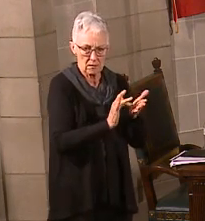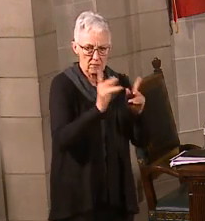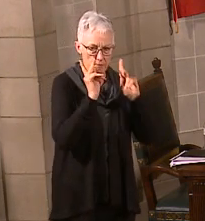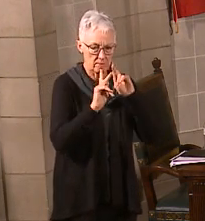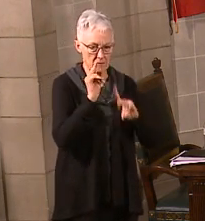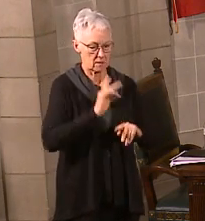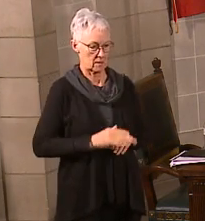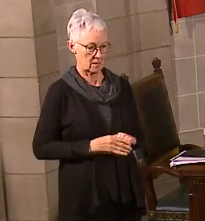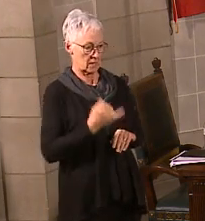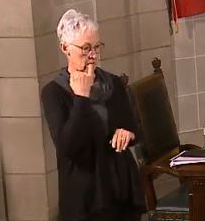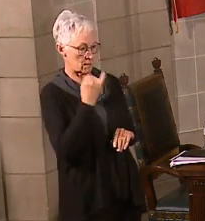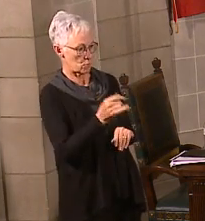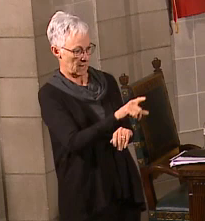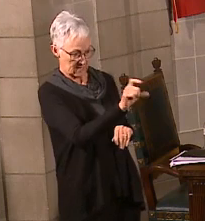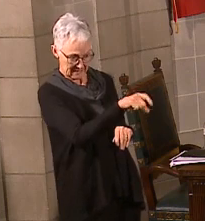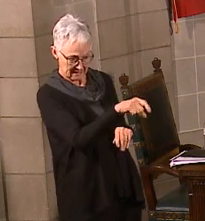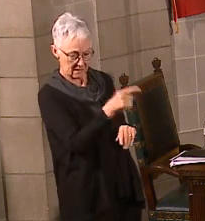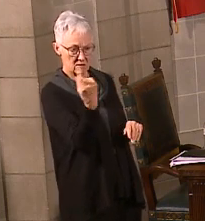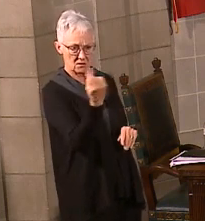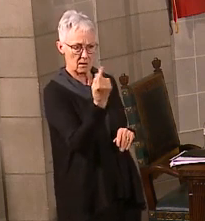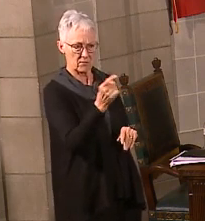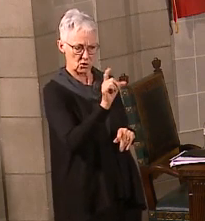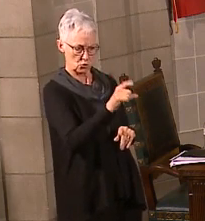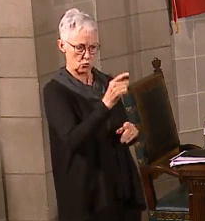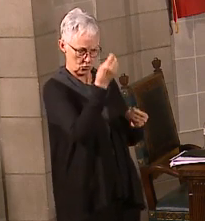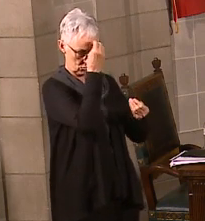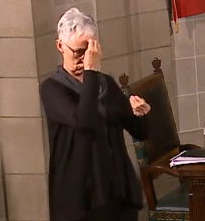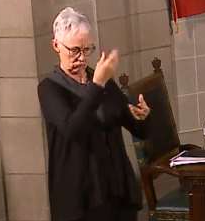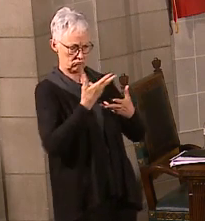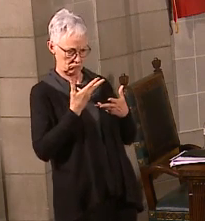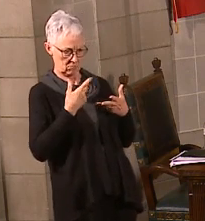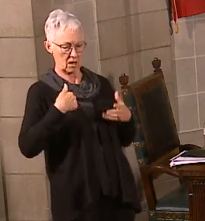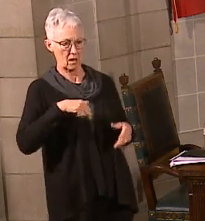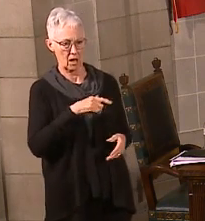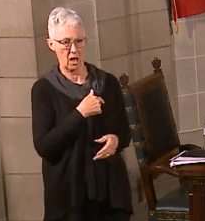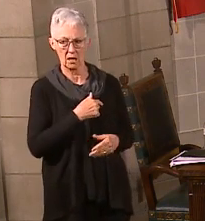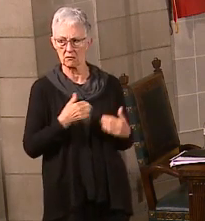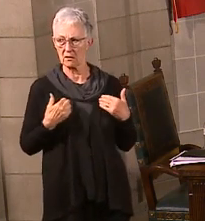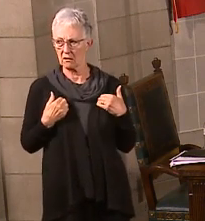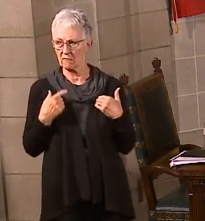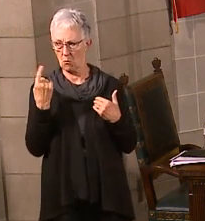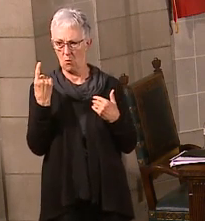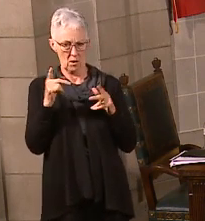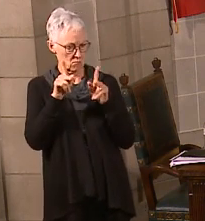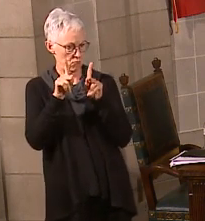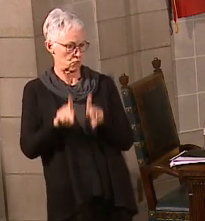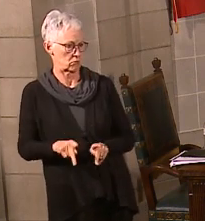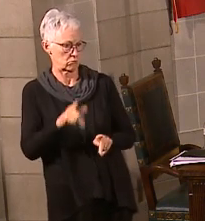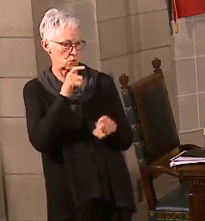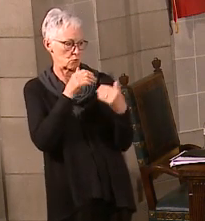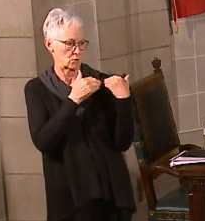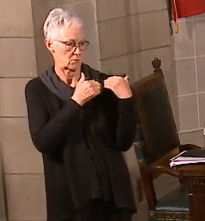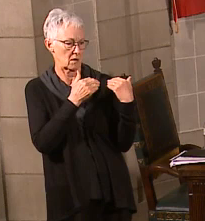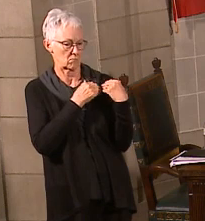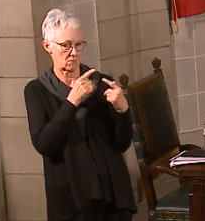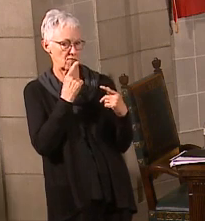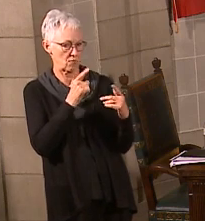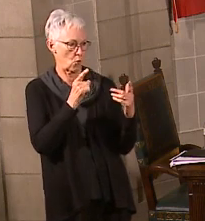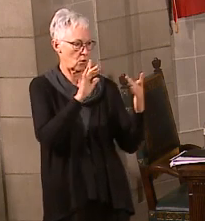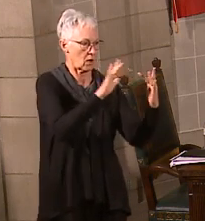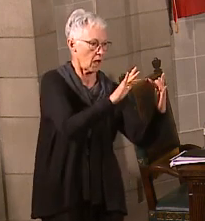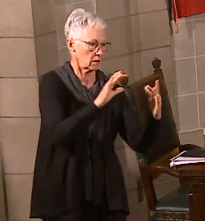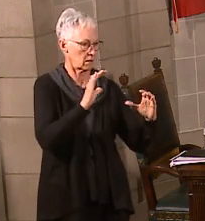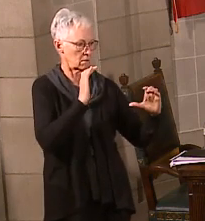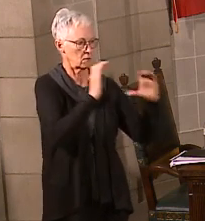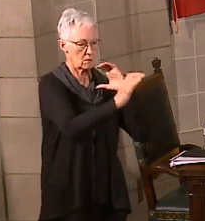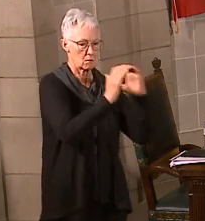to be able to funnel that back into us. In fact, we assigned a specific person to be able to be their one point of contact with regard to that. So we